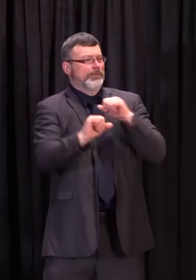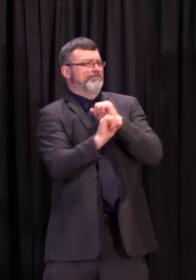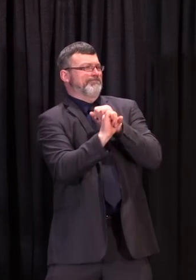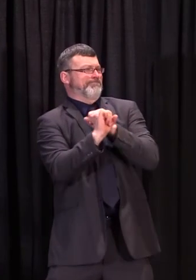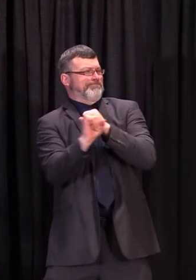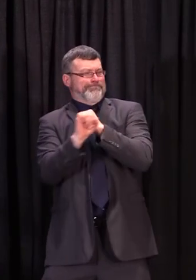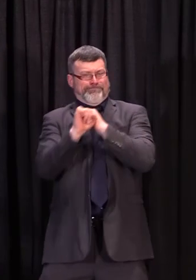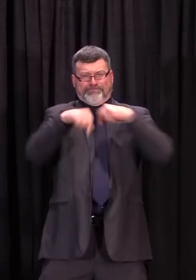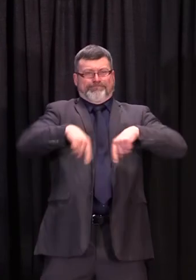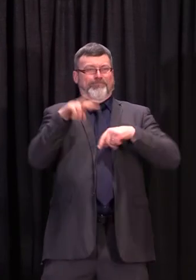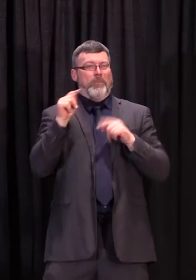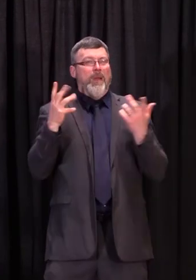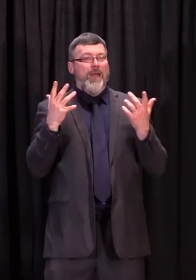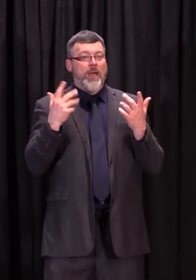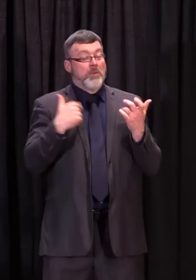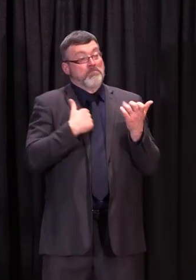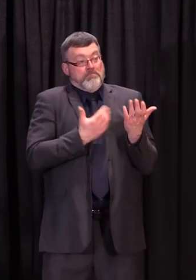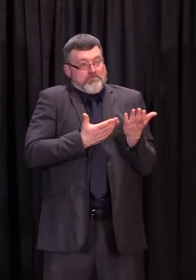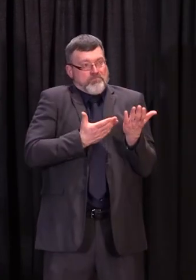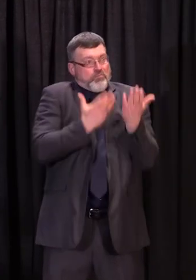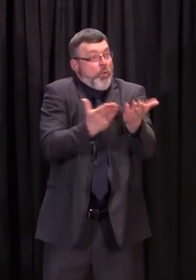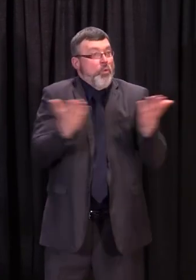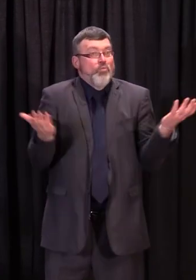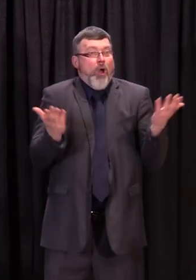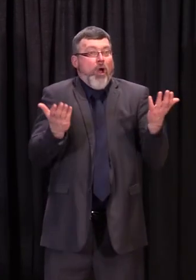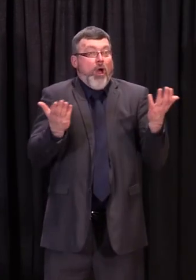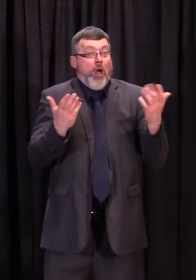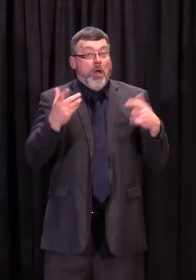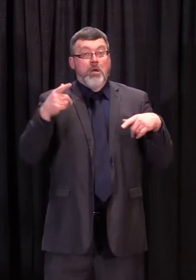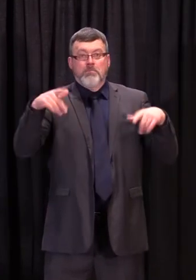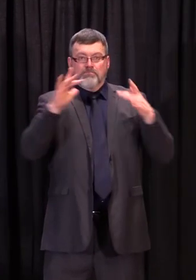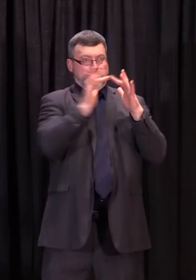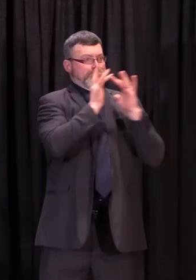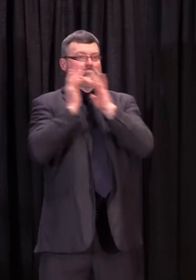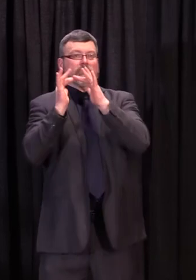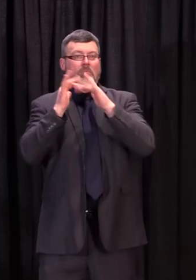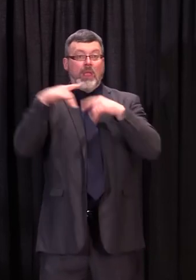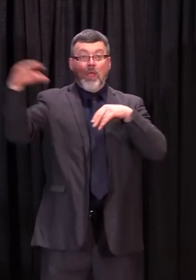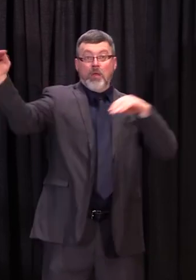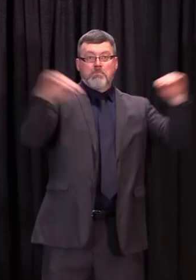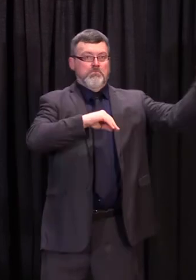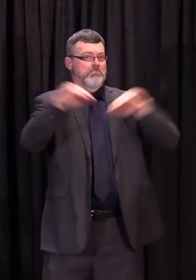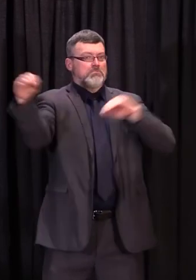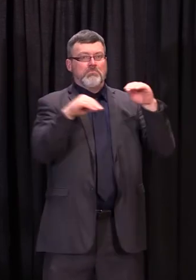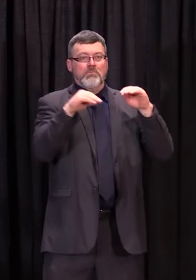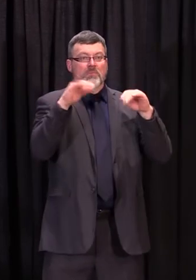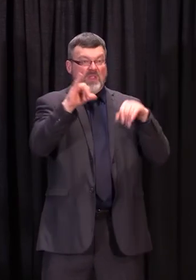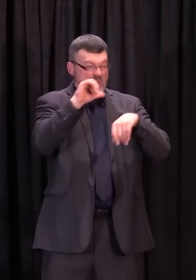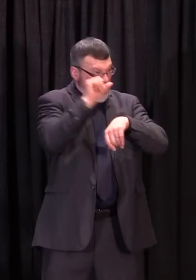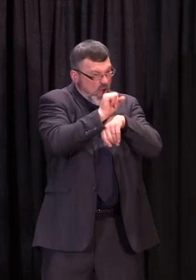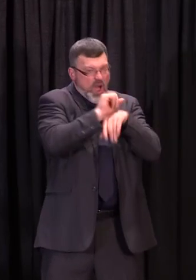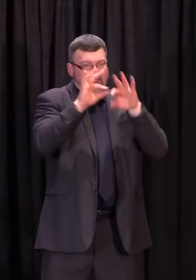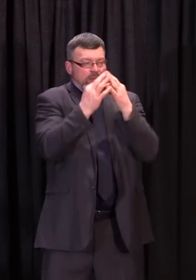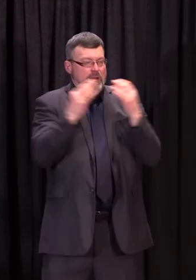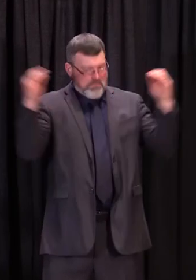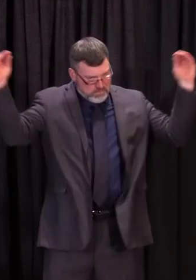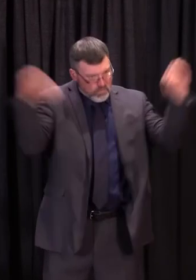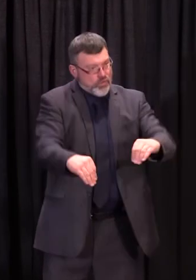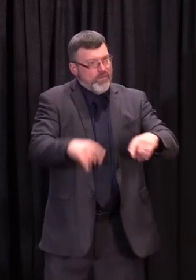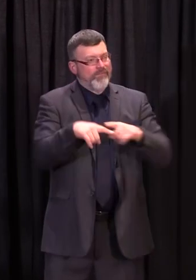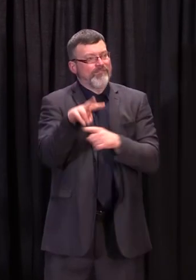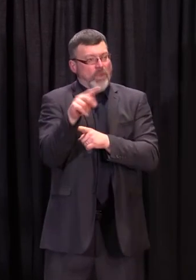help recruit and relocate workers and families to Vermont. This will build on